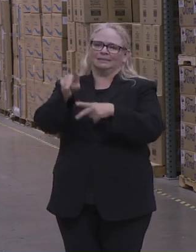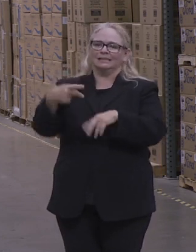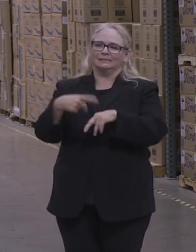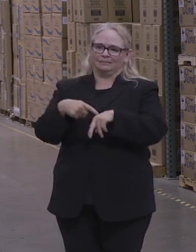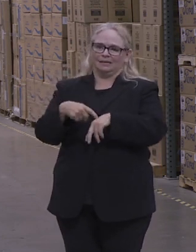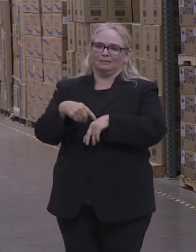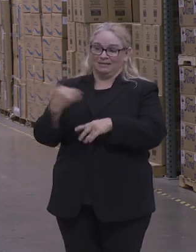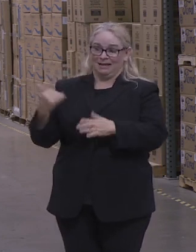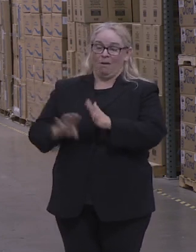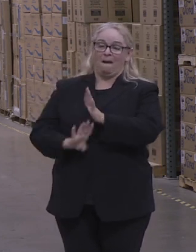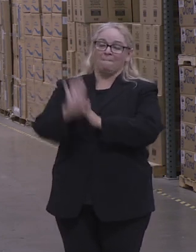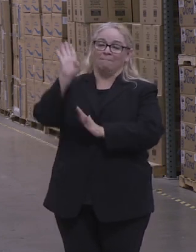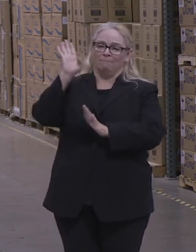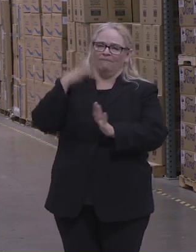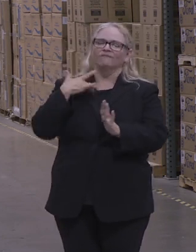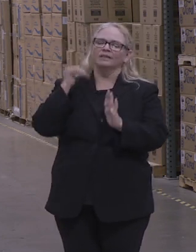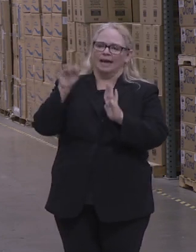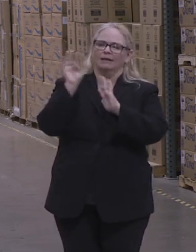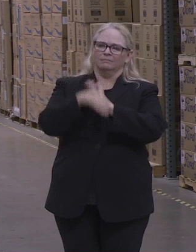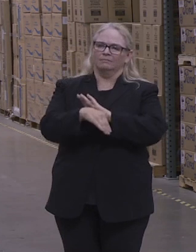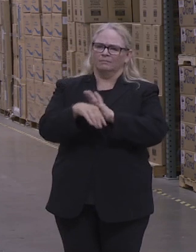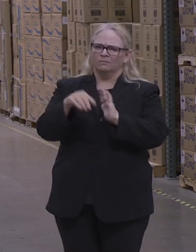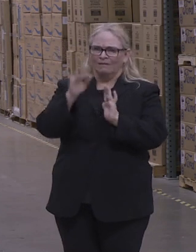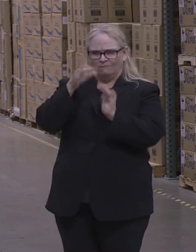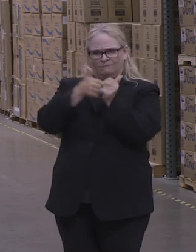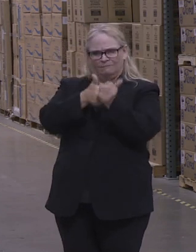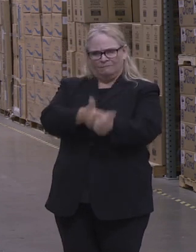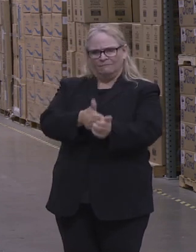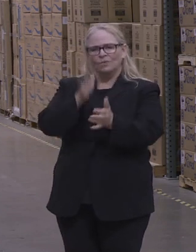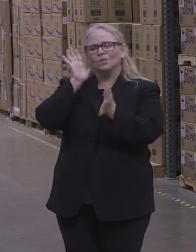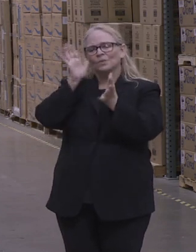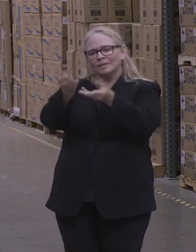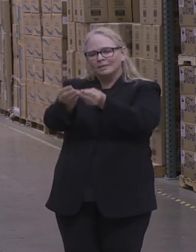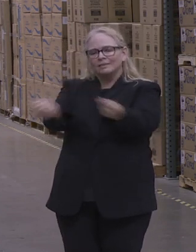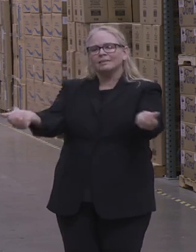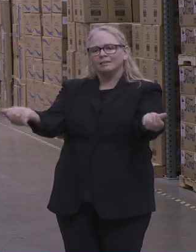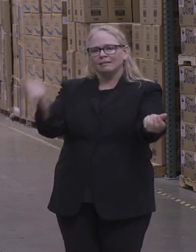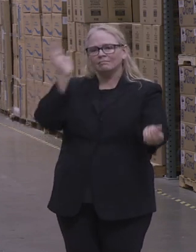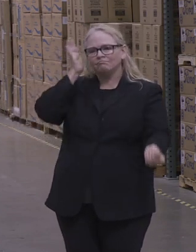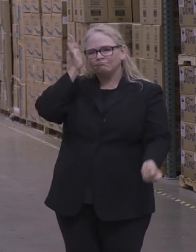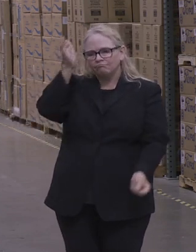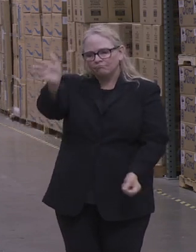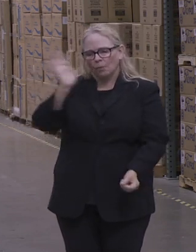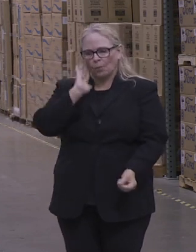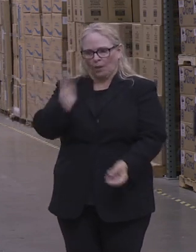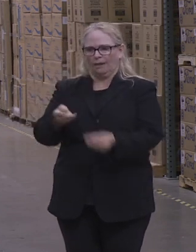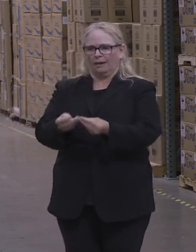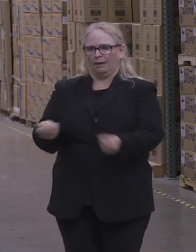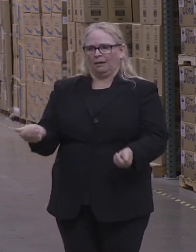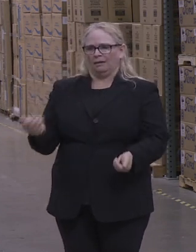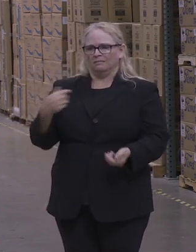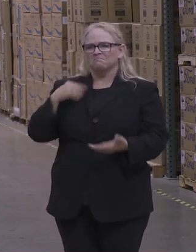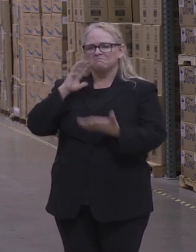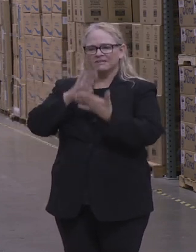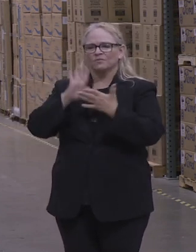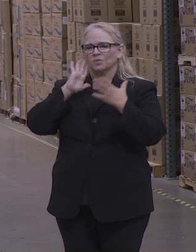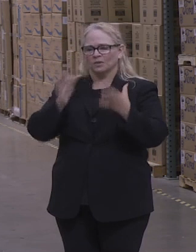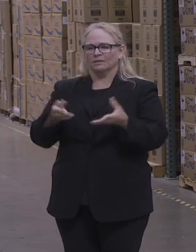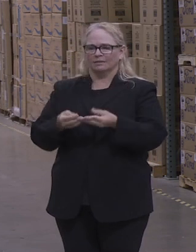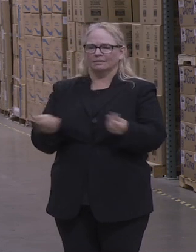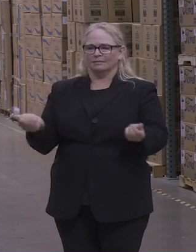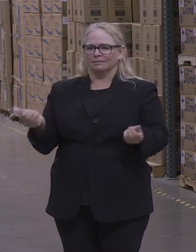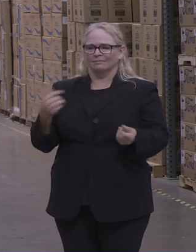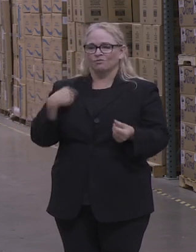this virus. We will succeed in going back to some semblance of a higher vigilance, but semblance